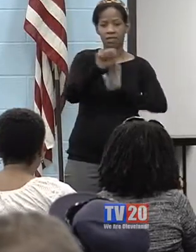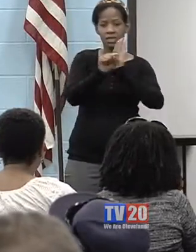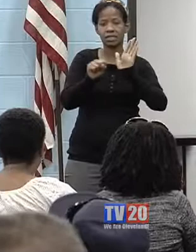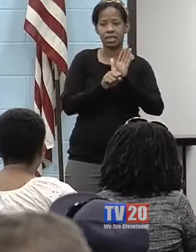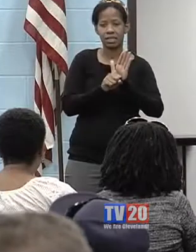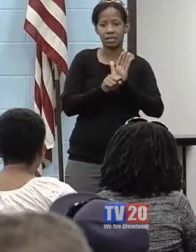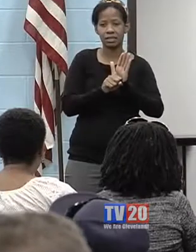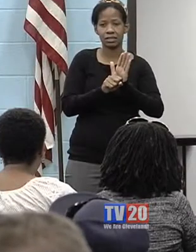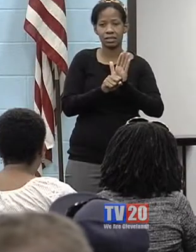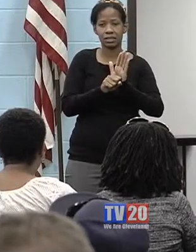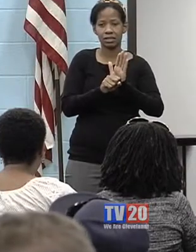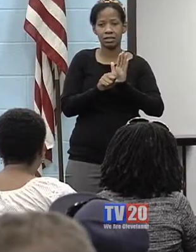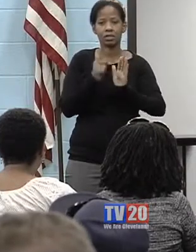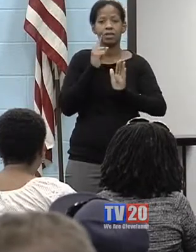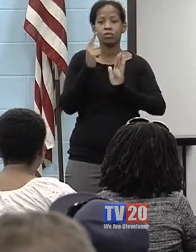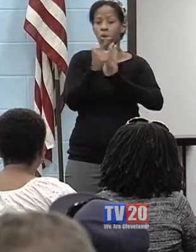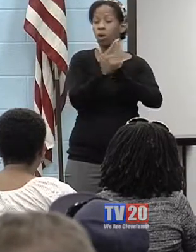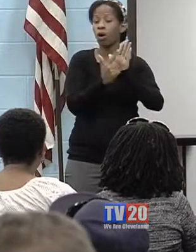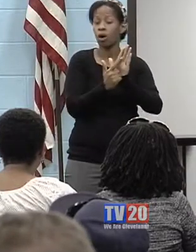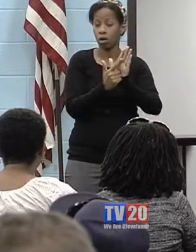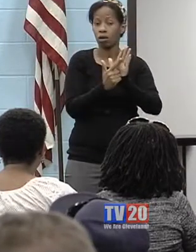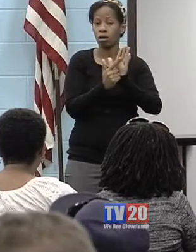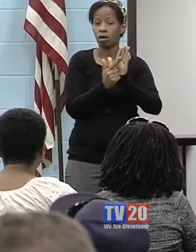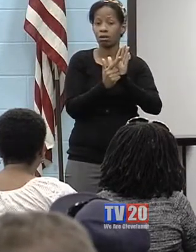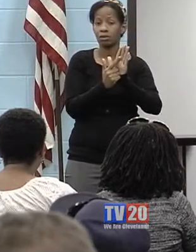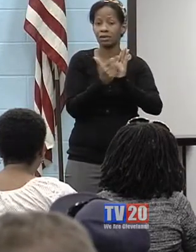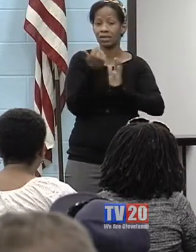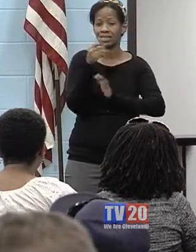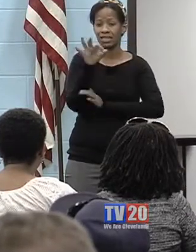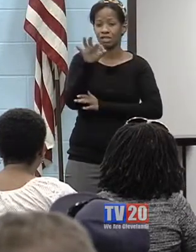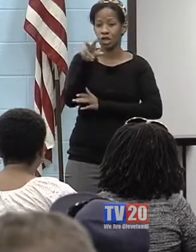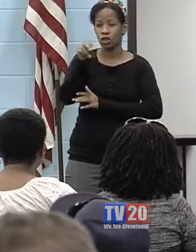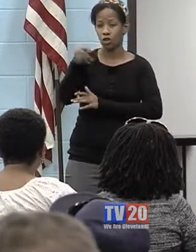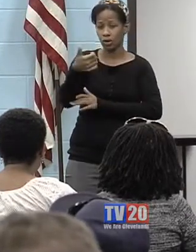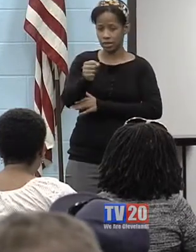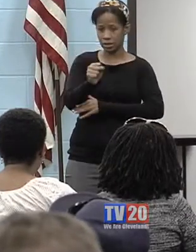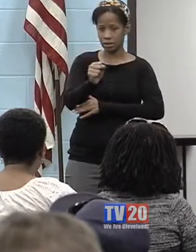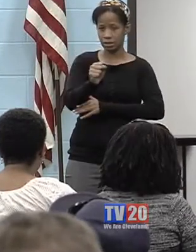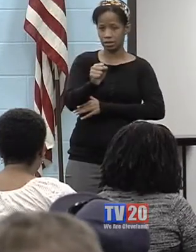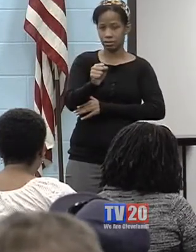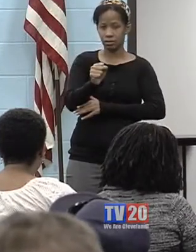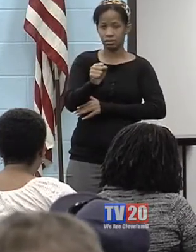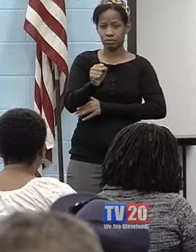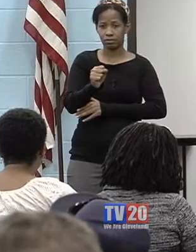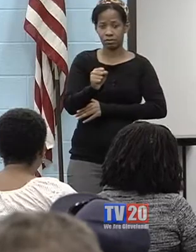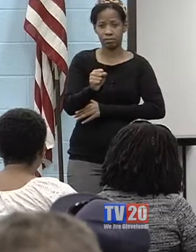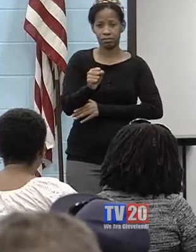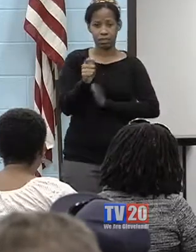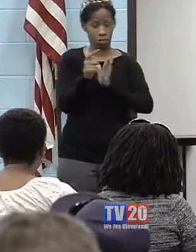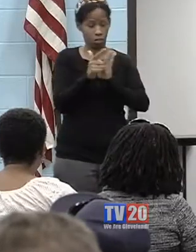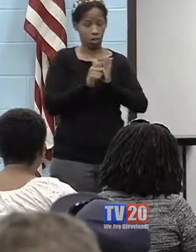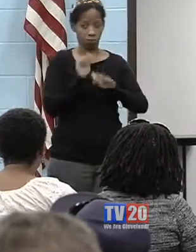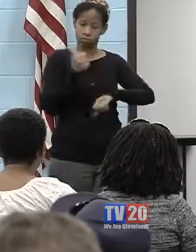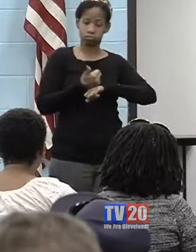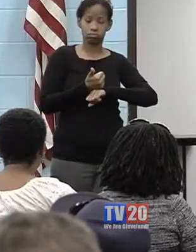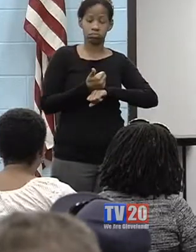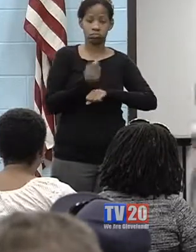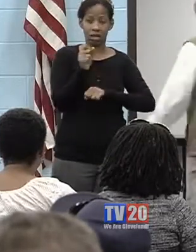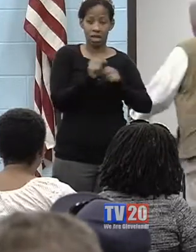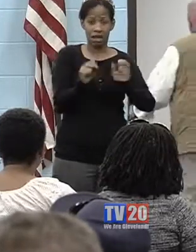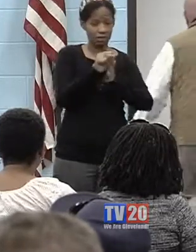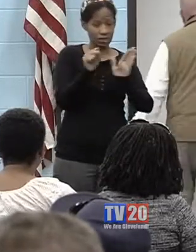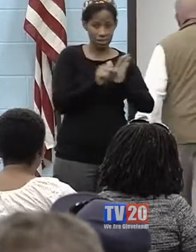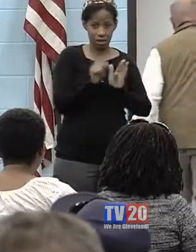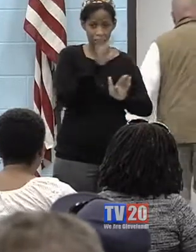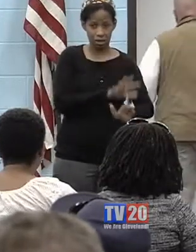called the White Cane Law. It started in the 30s, but it moved on to the 60s. The White Cane Law. And every state